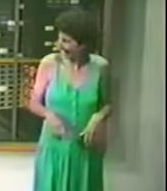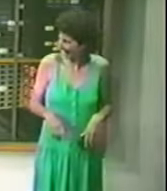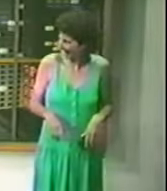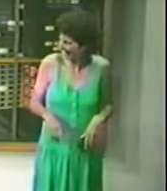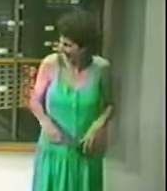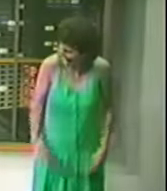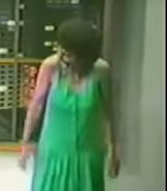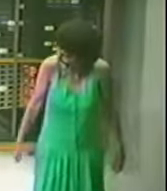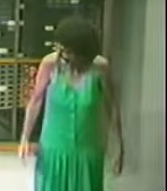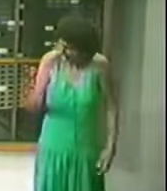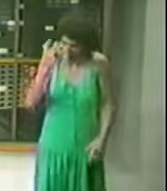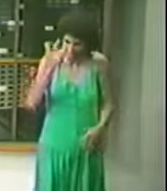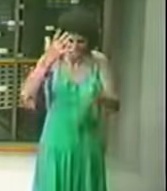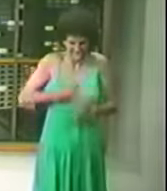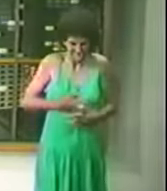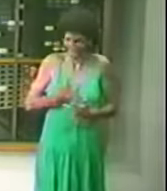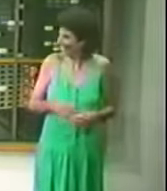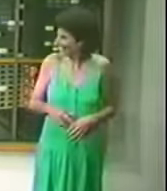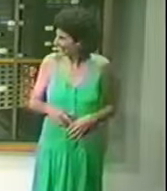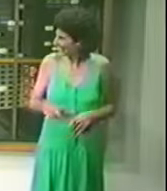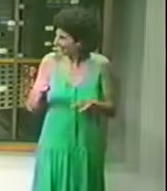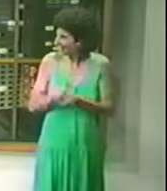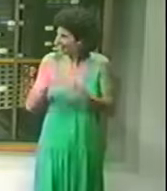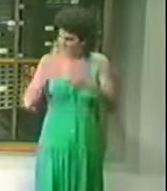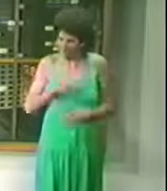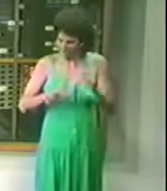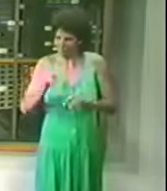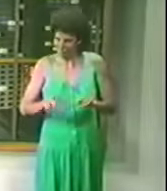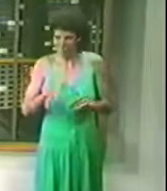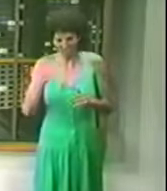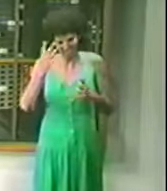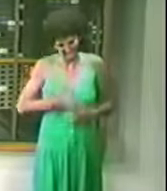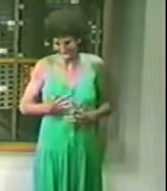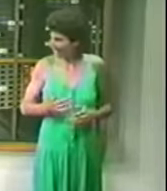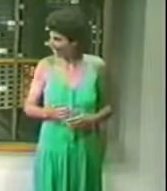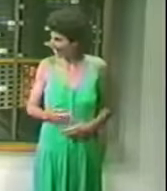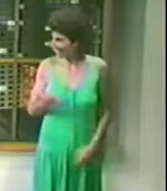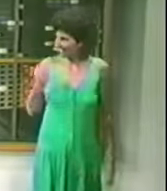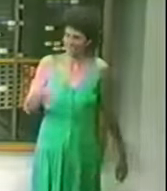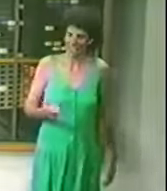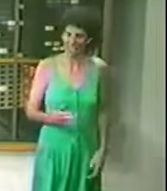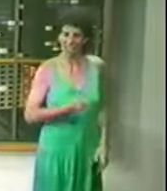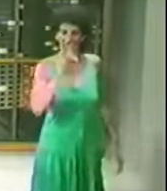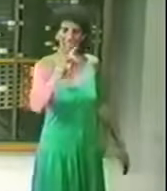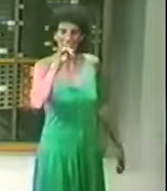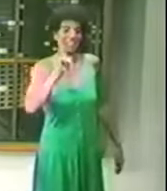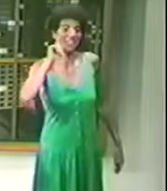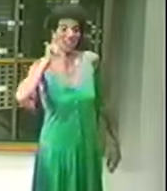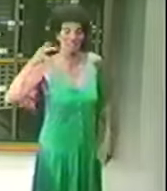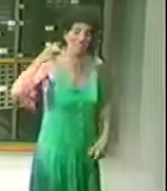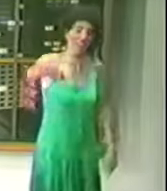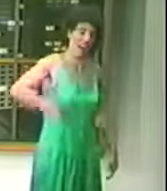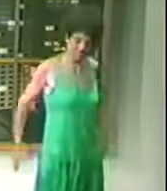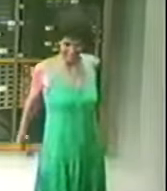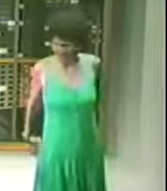What is that? That's what you think of pale people, isn't it? You fucking elite deaf fucks. Shut